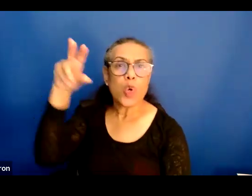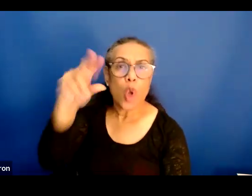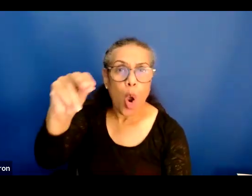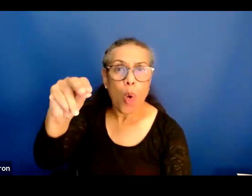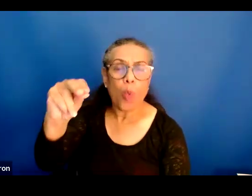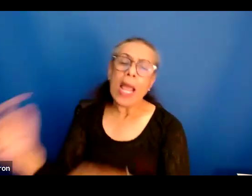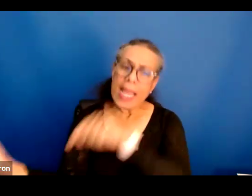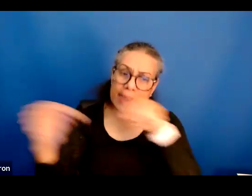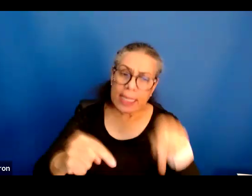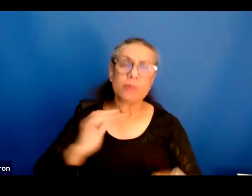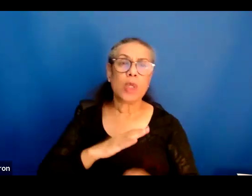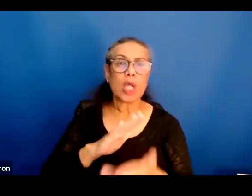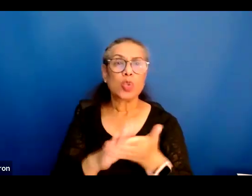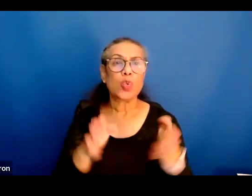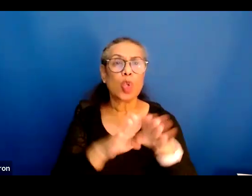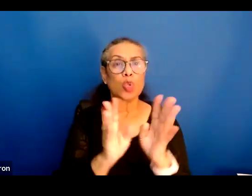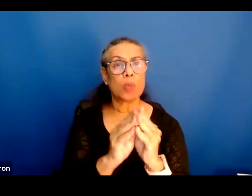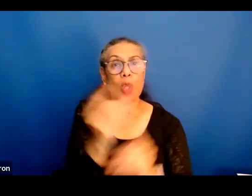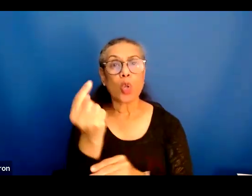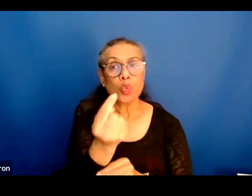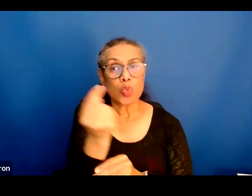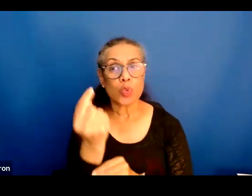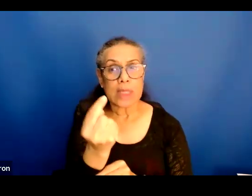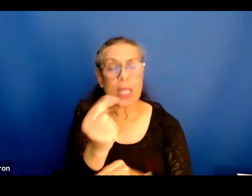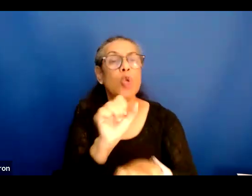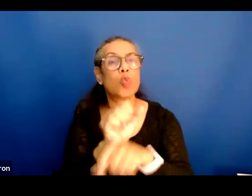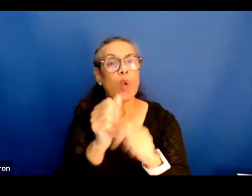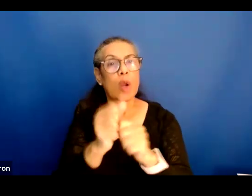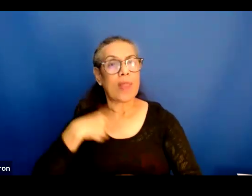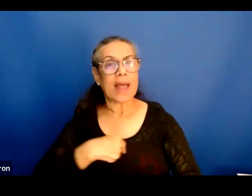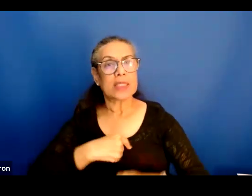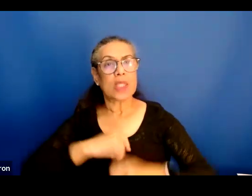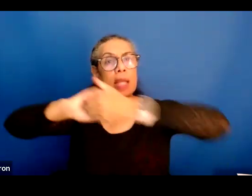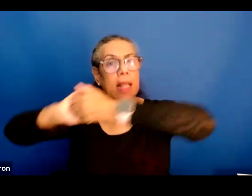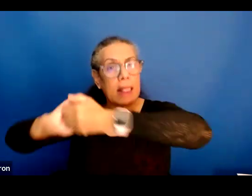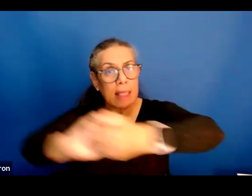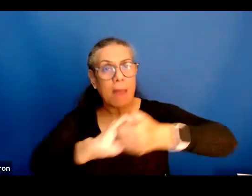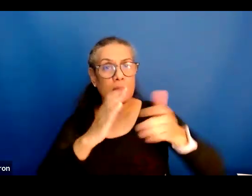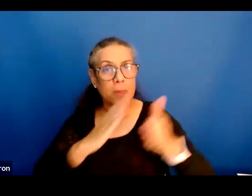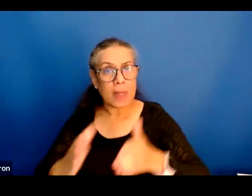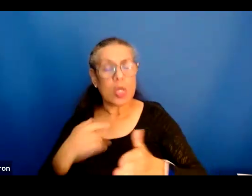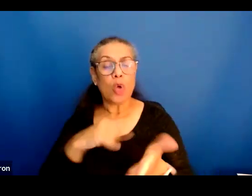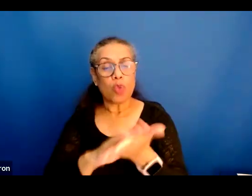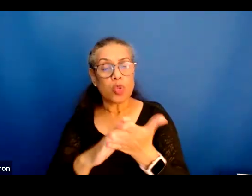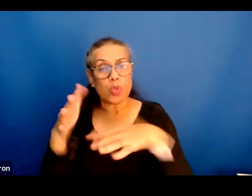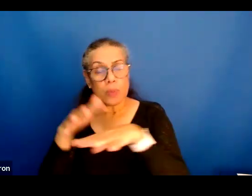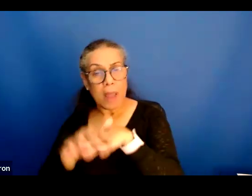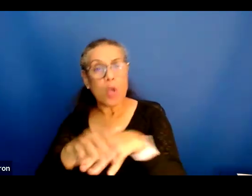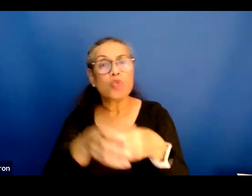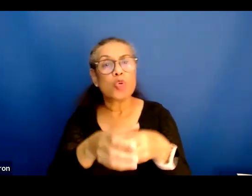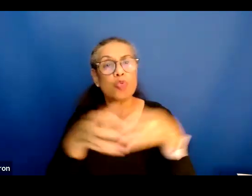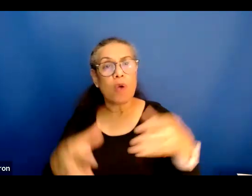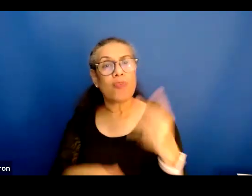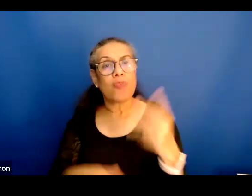and come to our school closure meeting on Tuesday to work with us on a collaborative plan to merge our school and to grow it to K